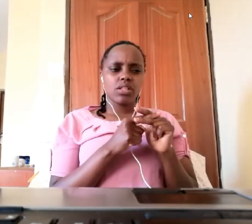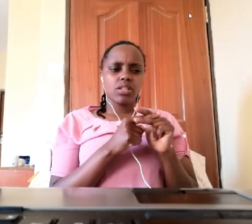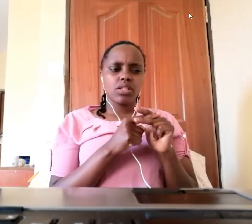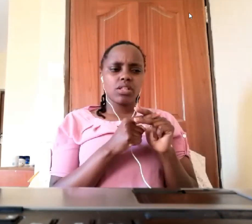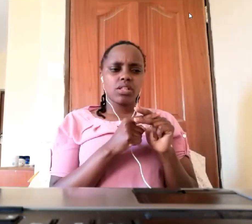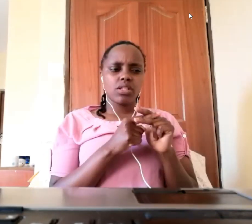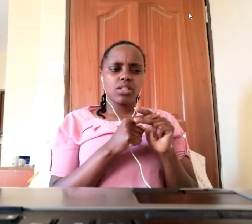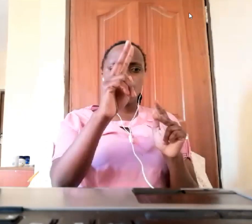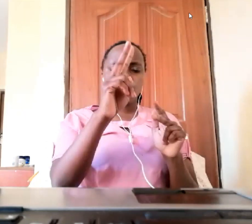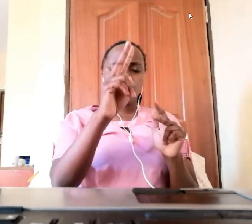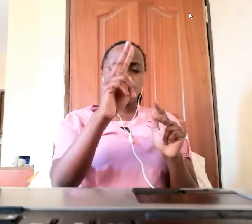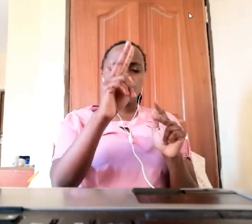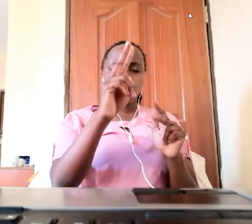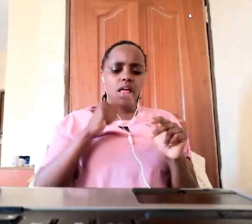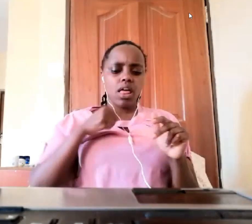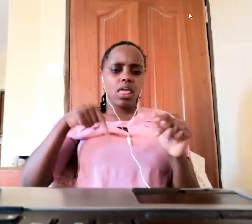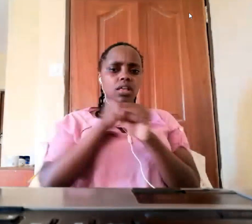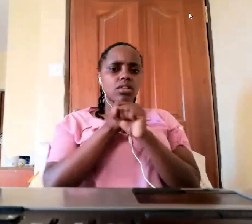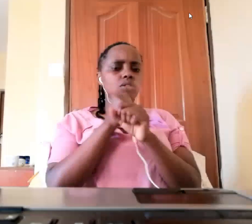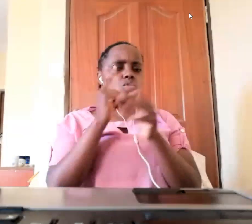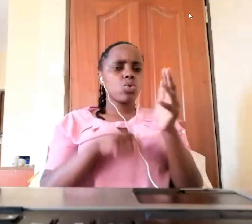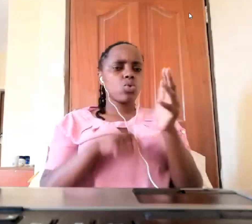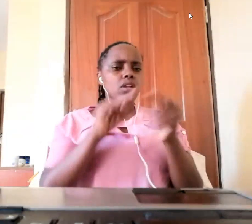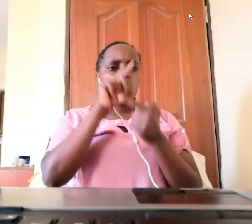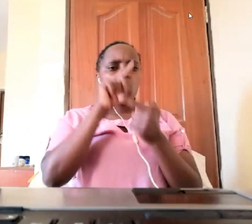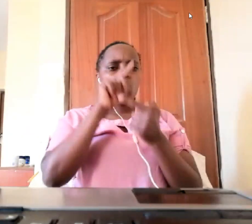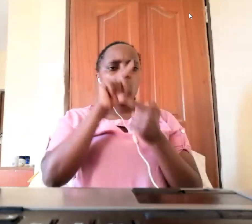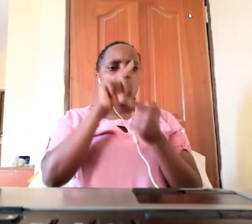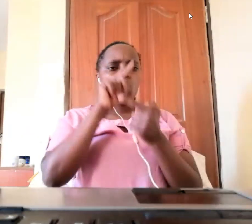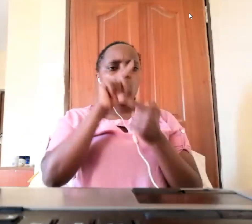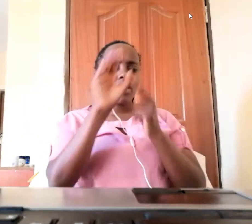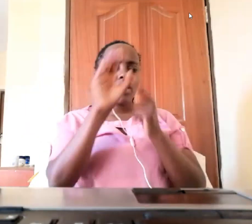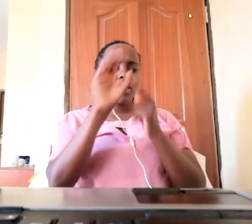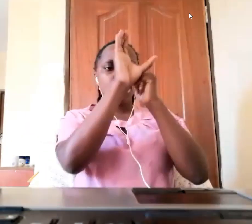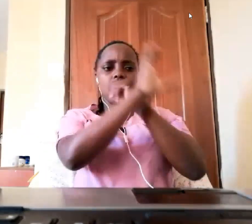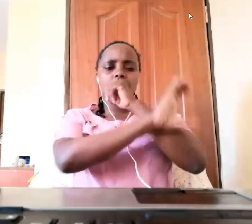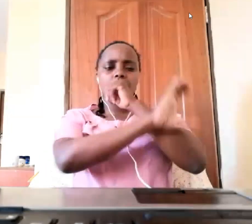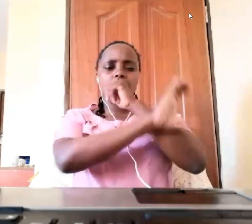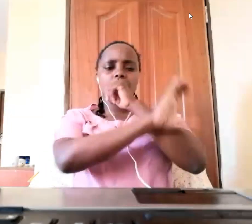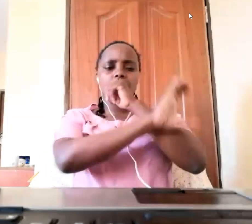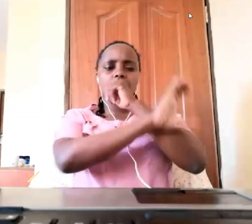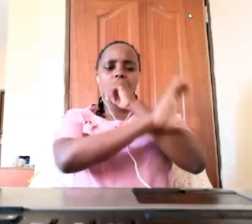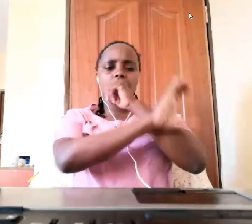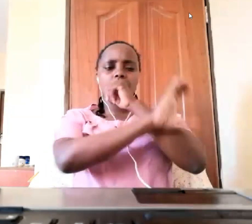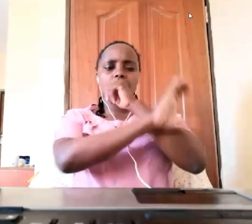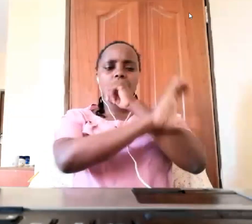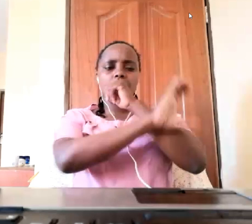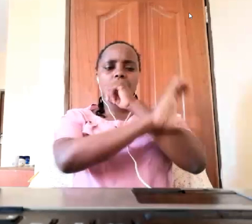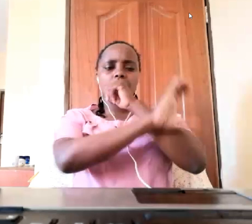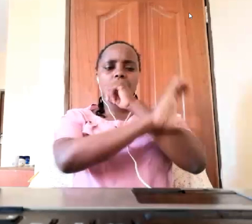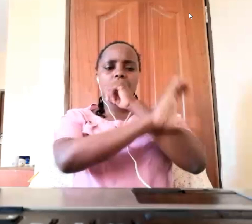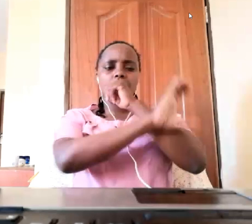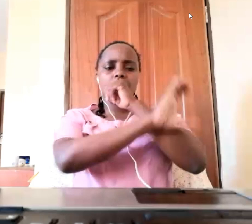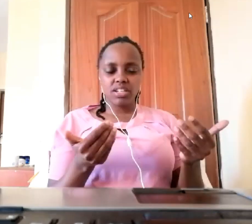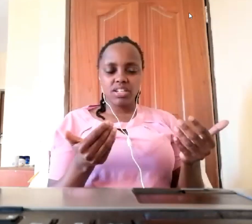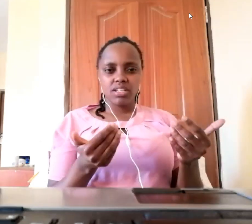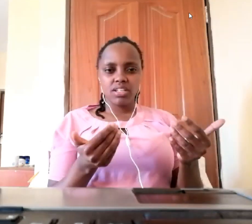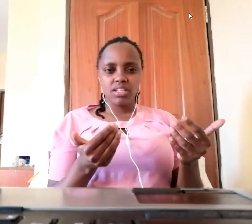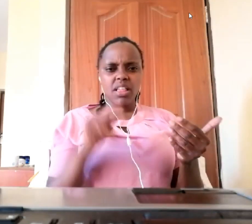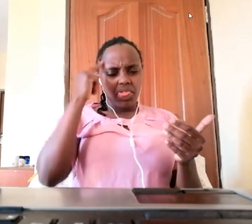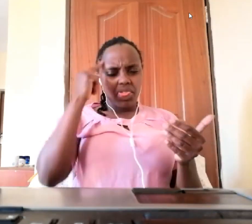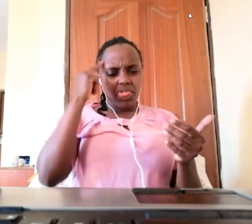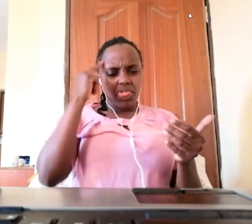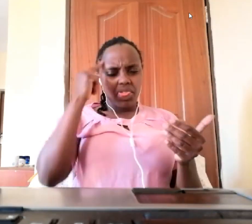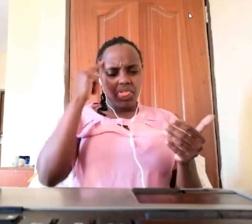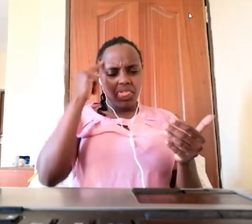one. What do we do when countries which have not ratified the charter? I think that's a question,